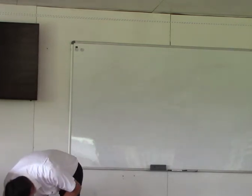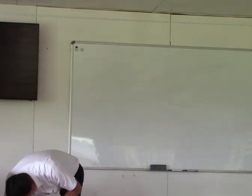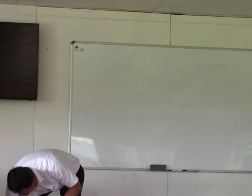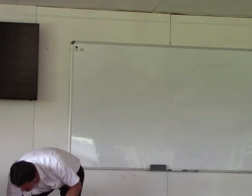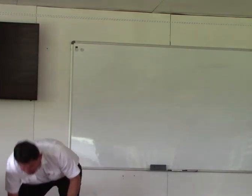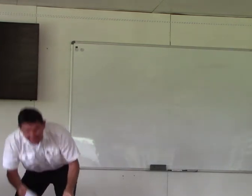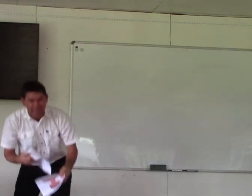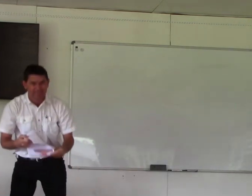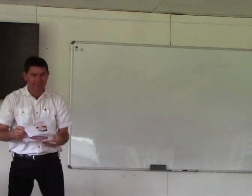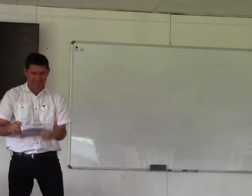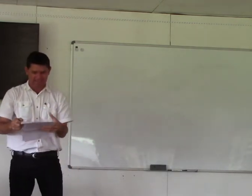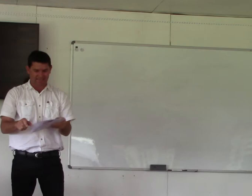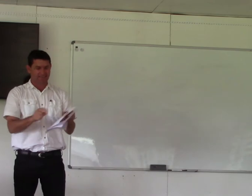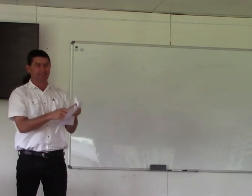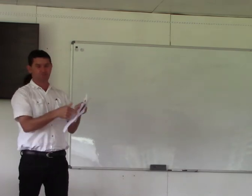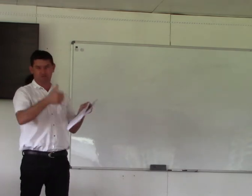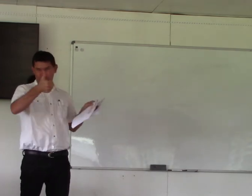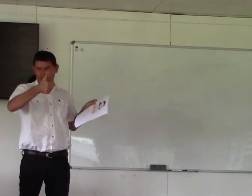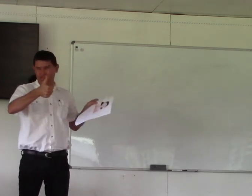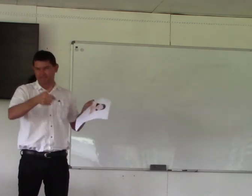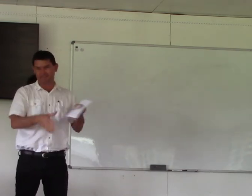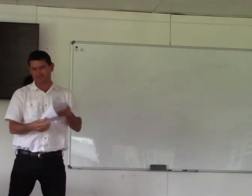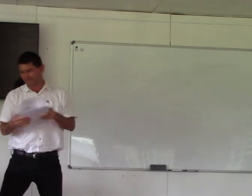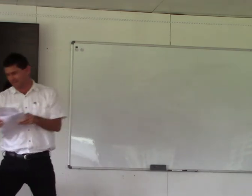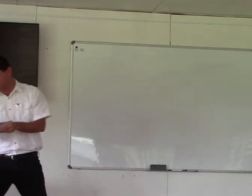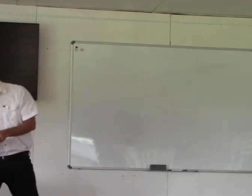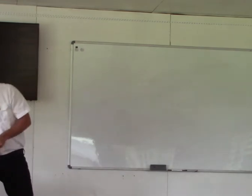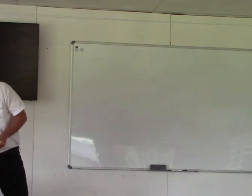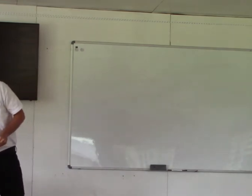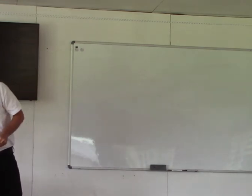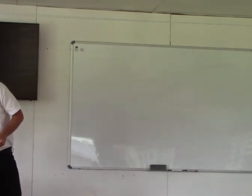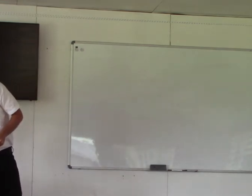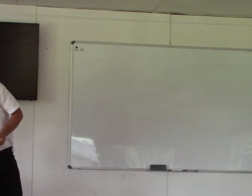Oh. This one's good. Here.